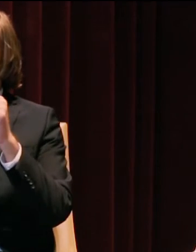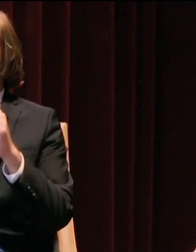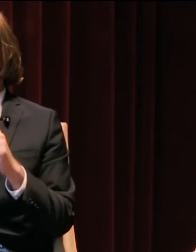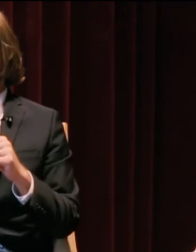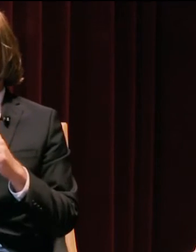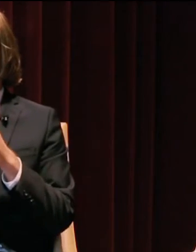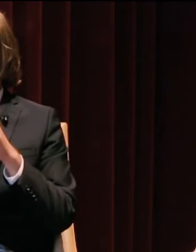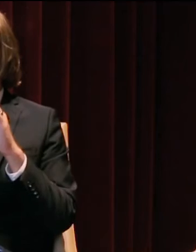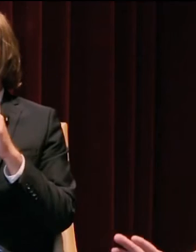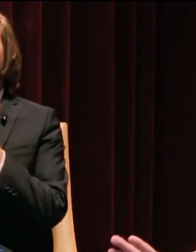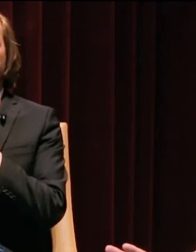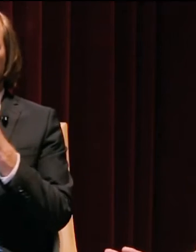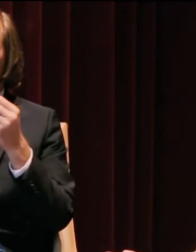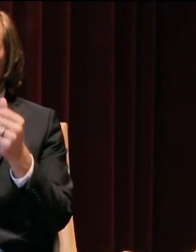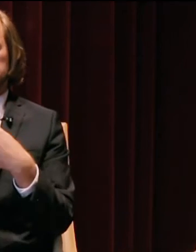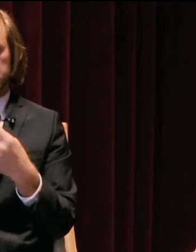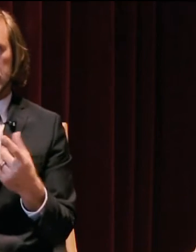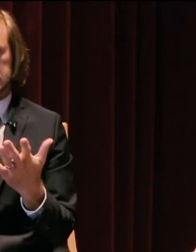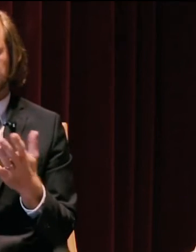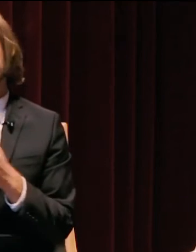the app. Everything's running smooth,